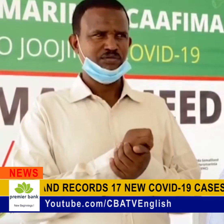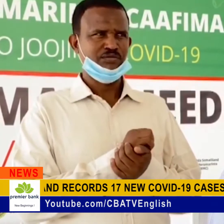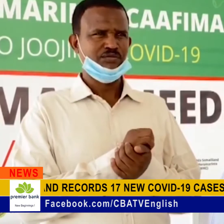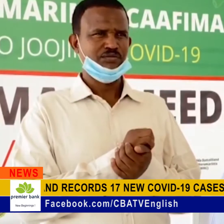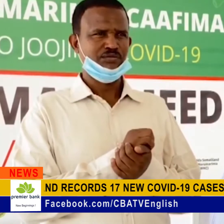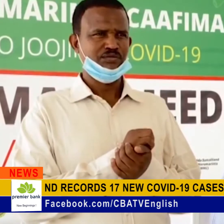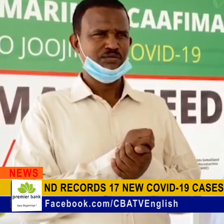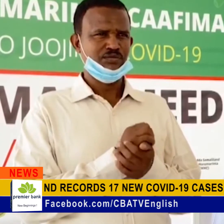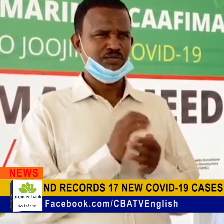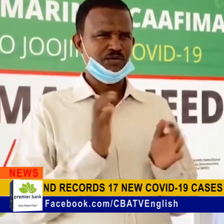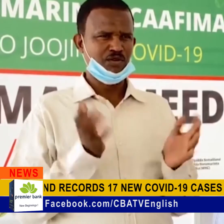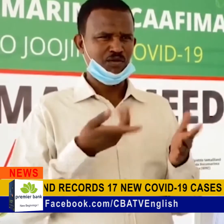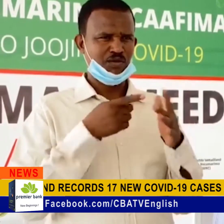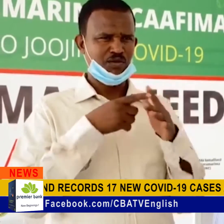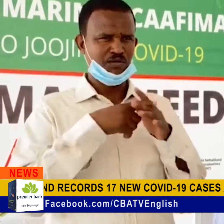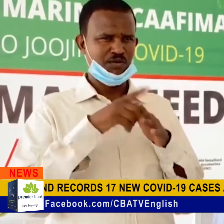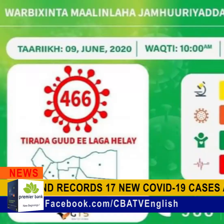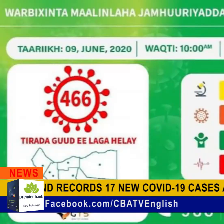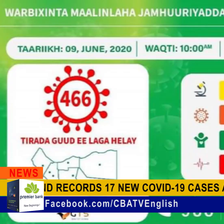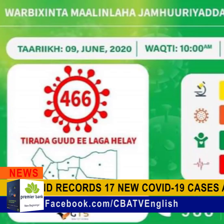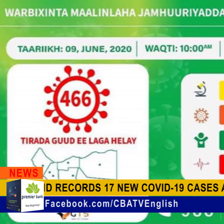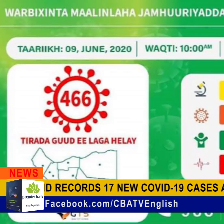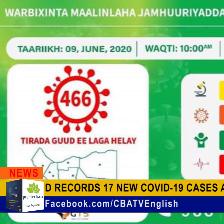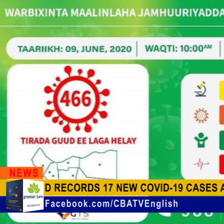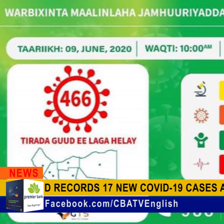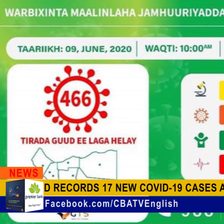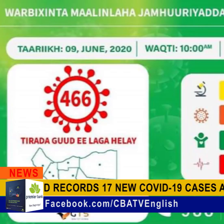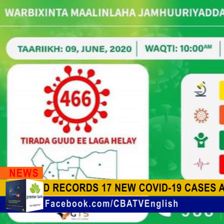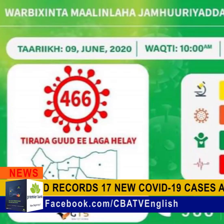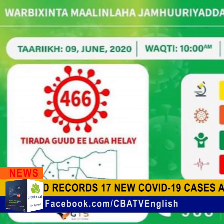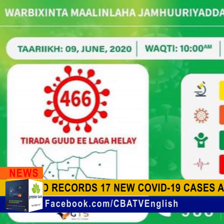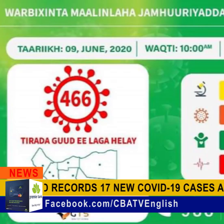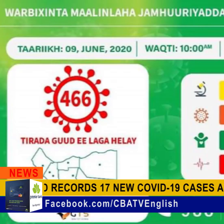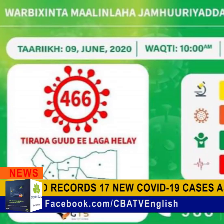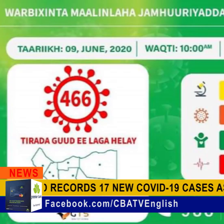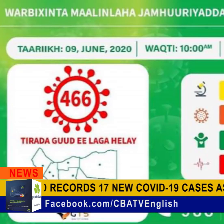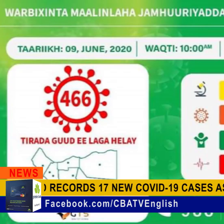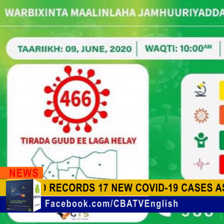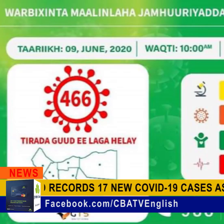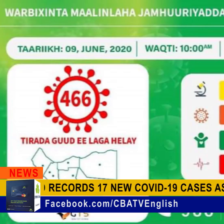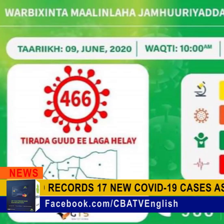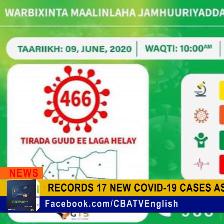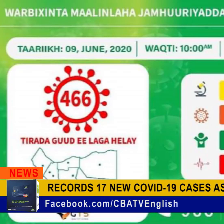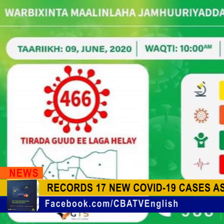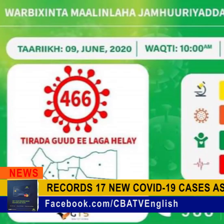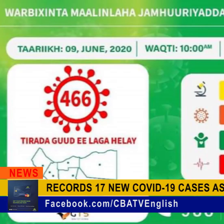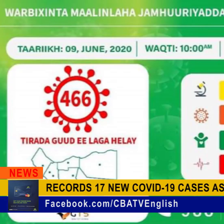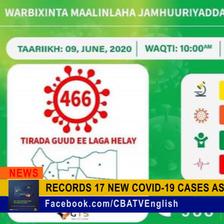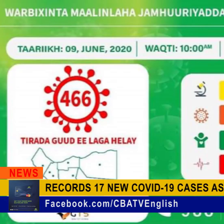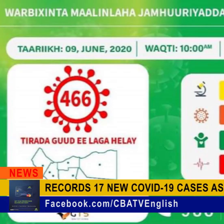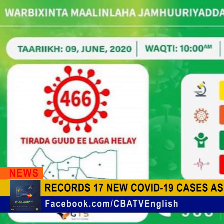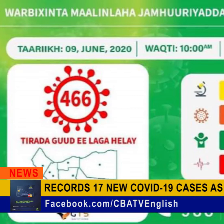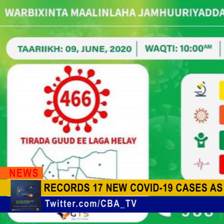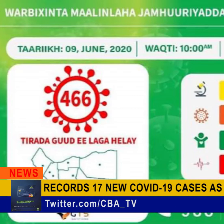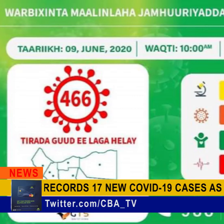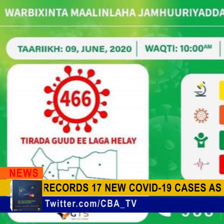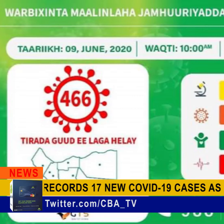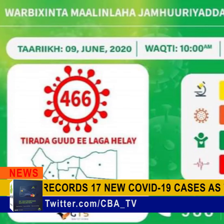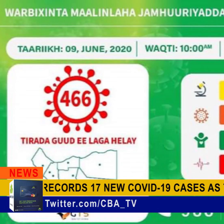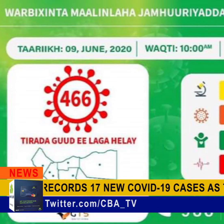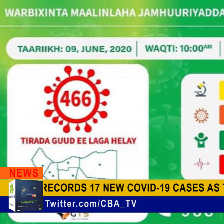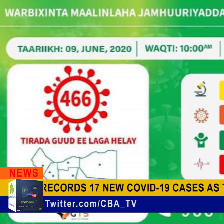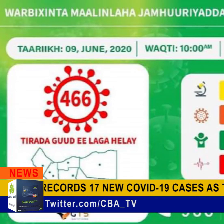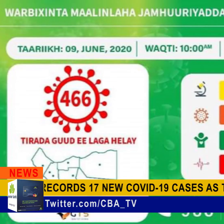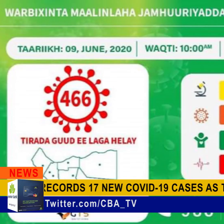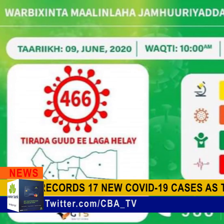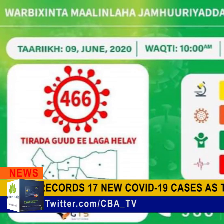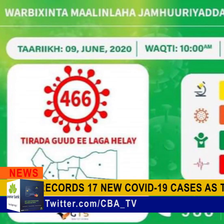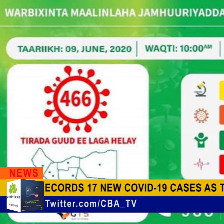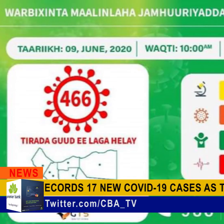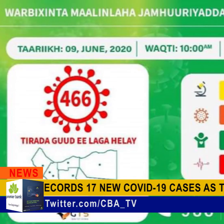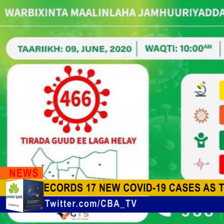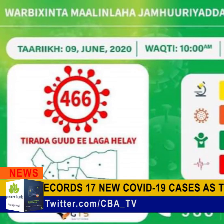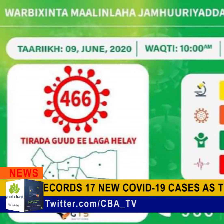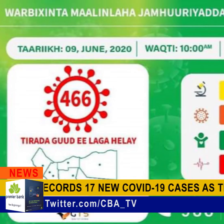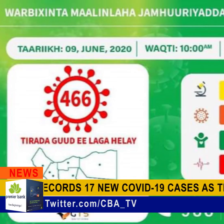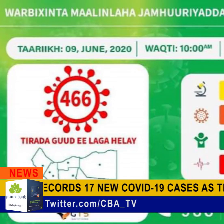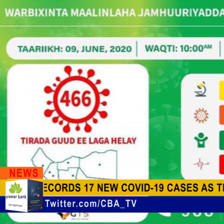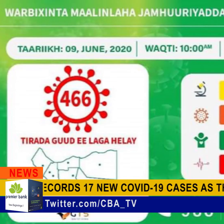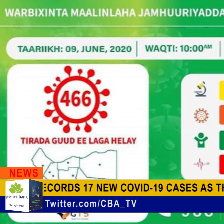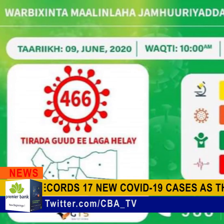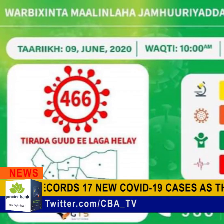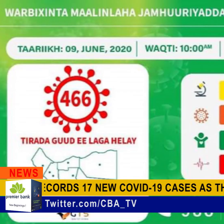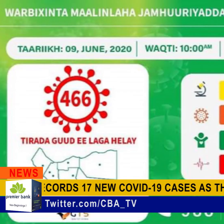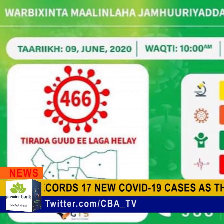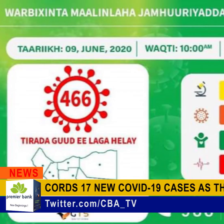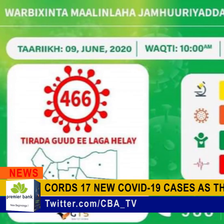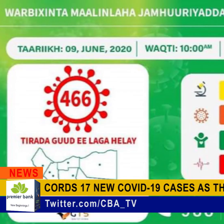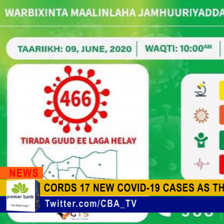on Tuesday, the 9th of June. The total laboratory tests conducted within the last 24 hours in Somaliland are 74. Of